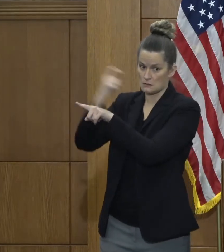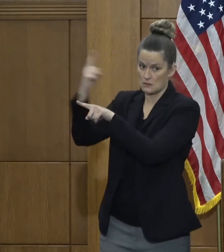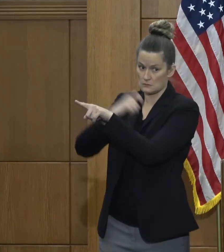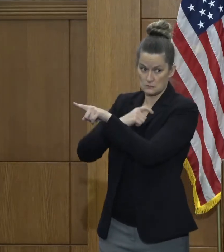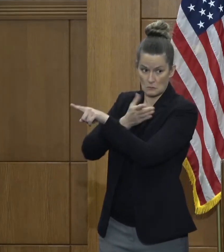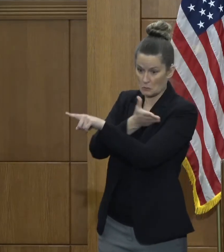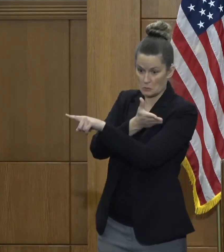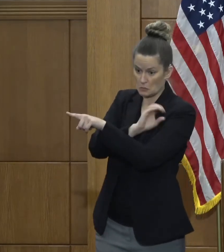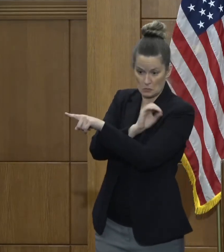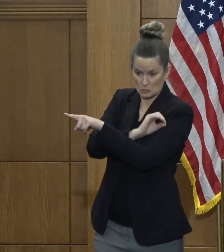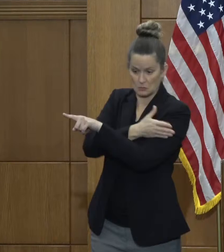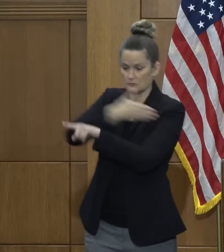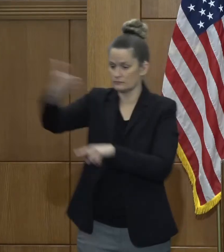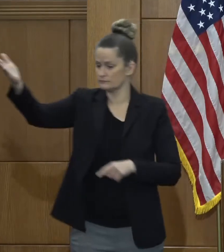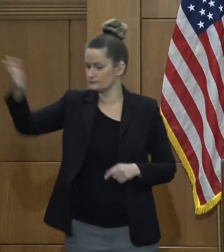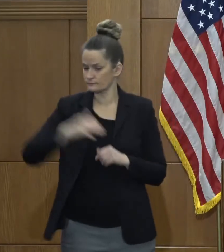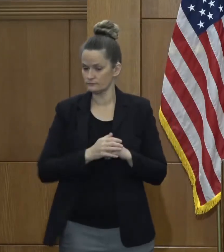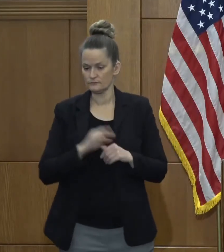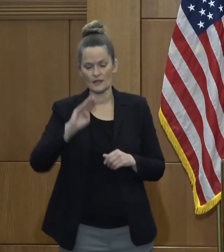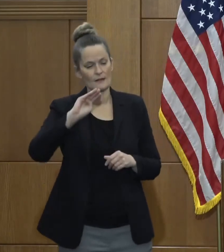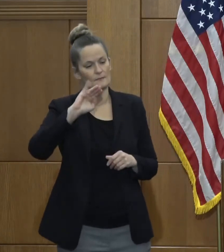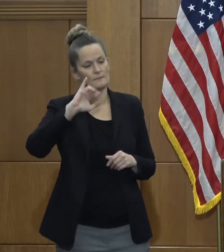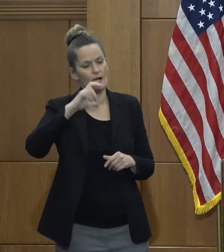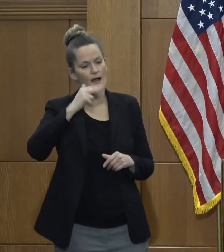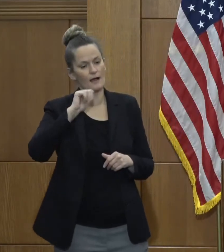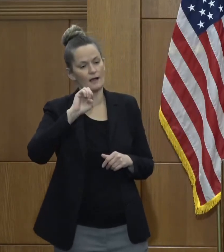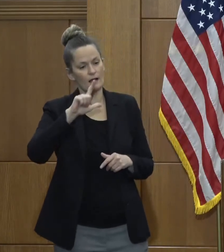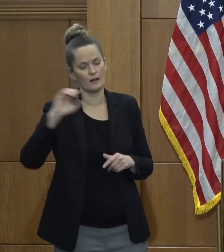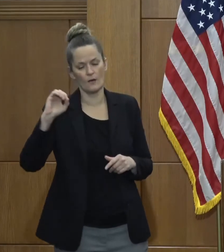Michael O'Connor, do you have a question?